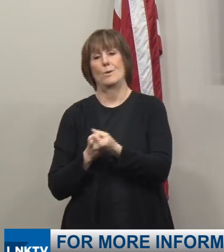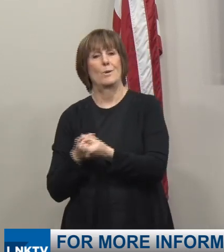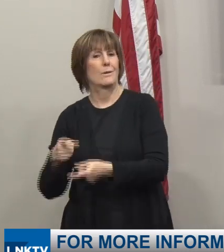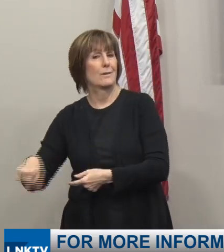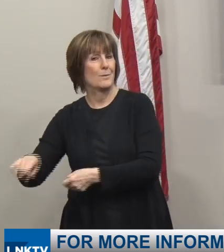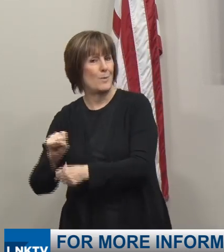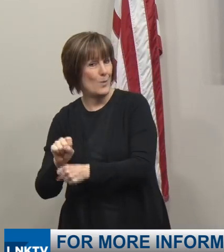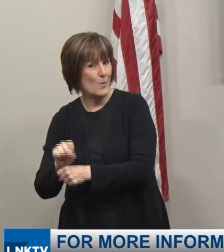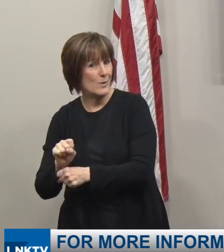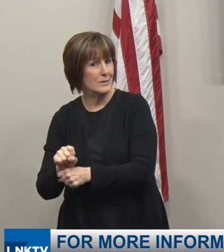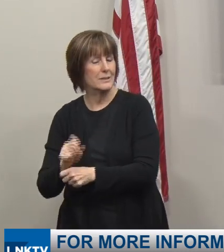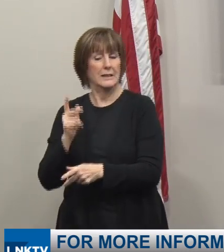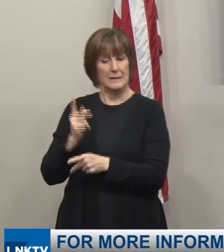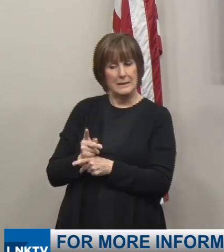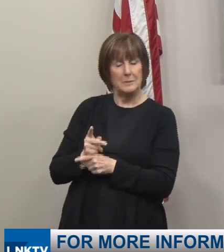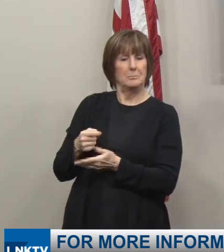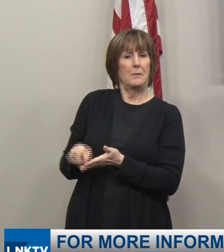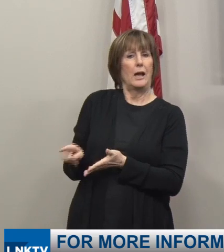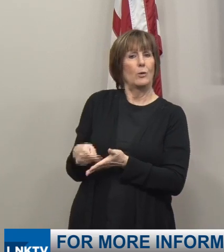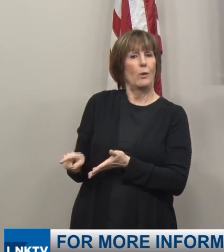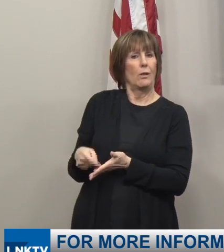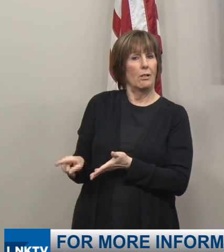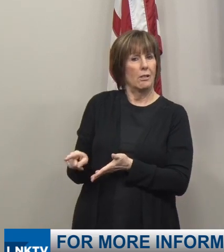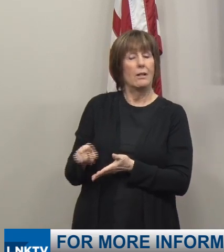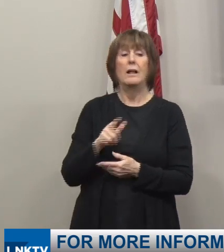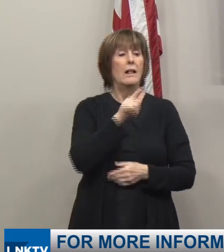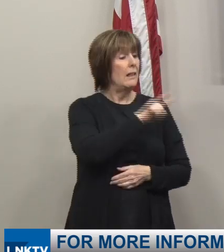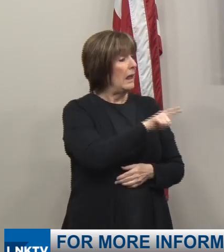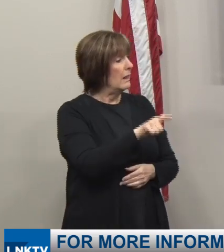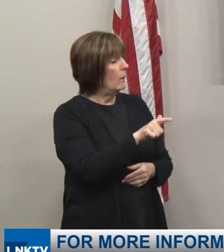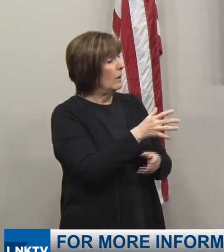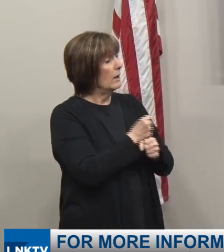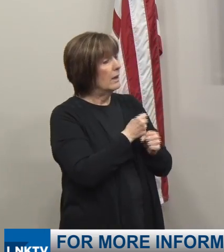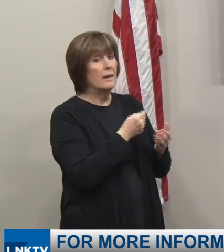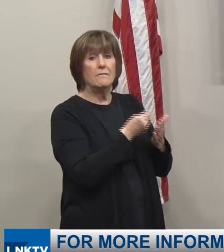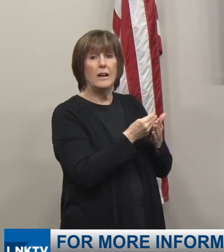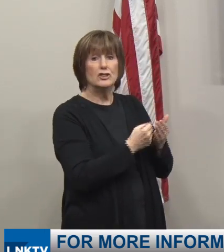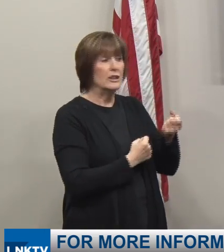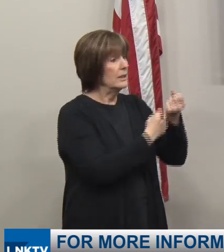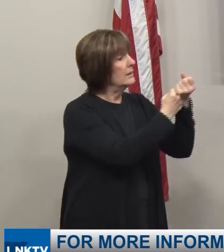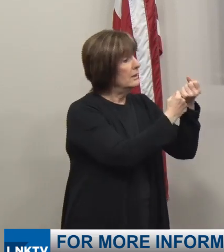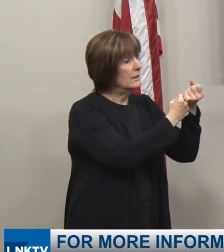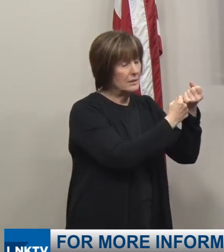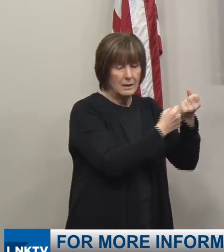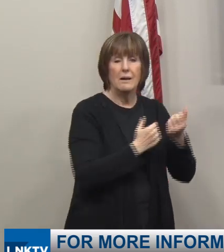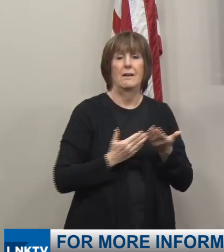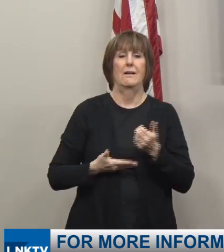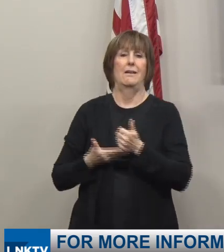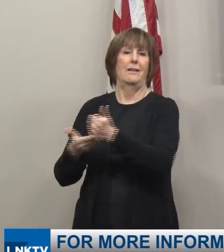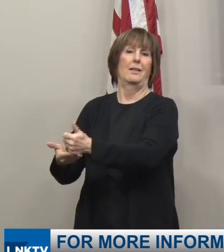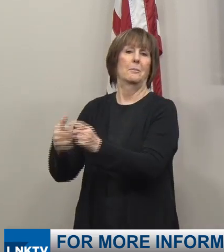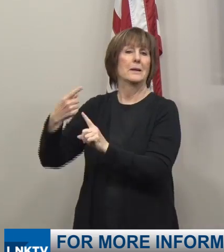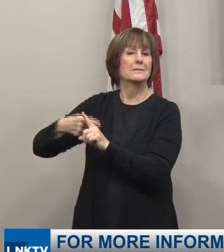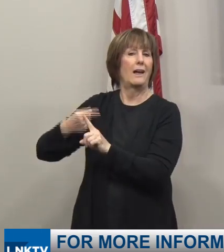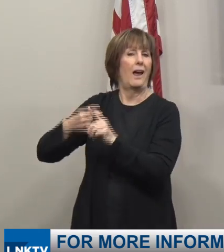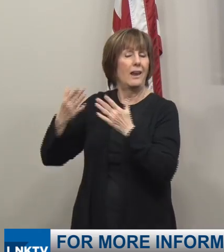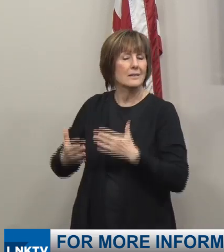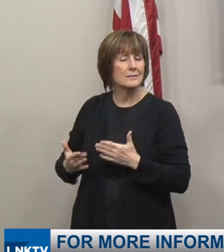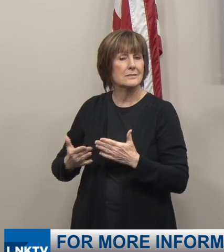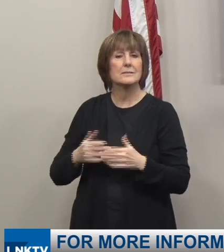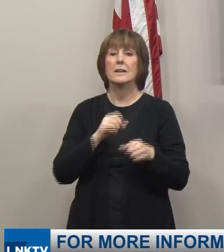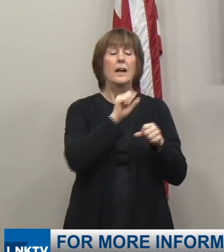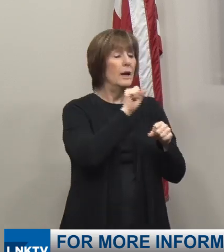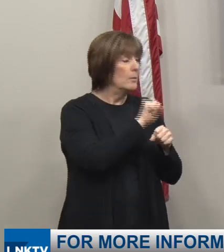employees and keep them on payroll. And when our landlords get financial assistance, they're able to help their tenants. And when our employees